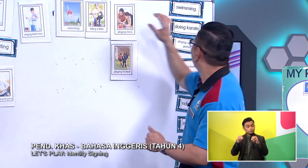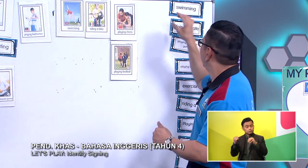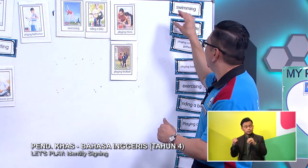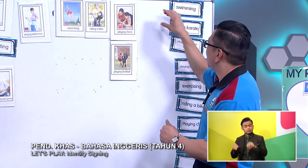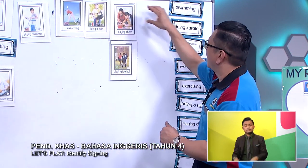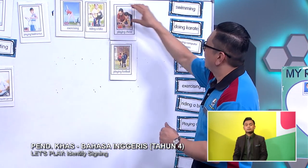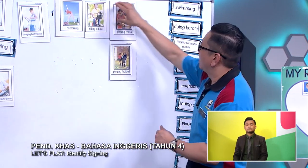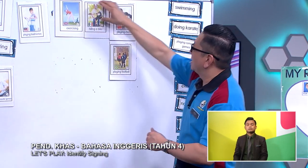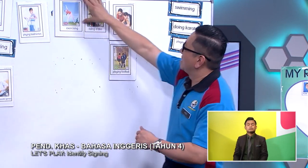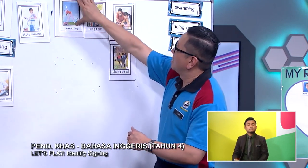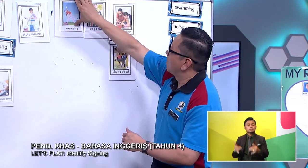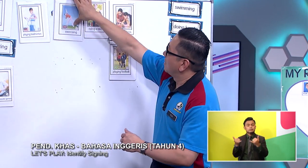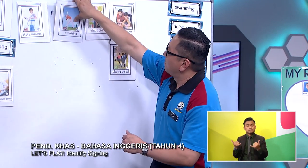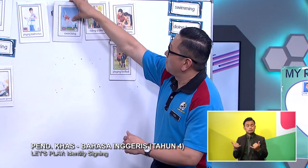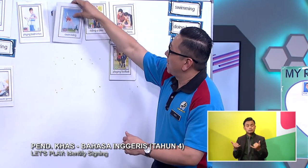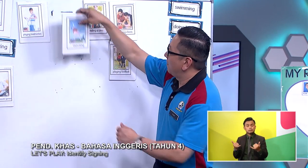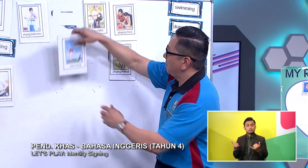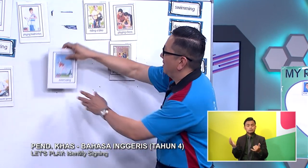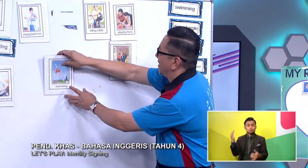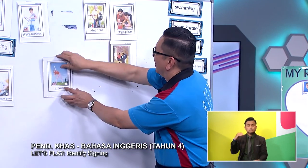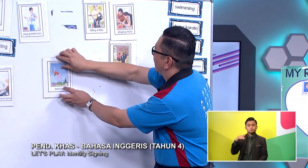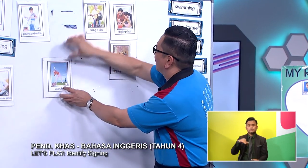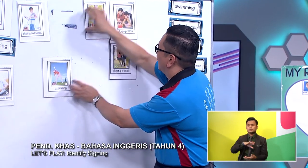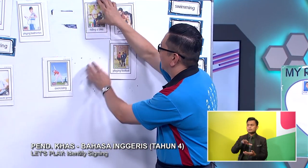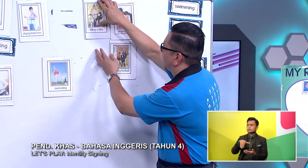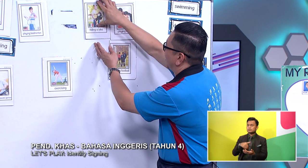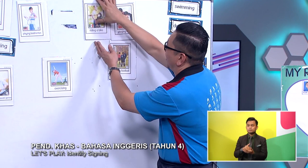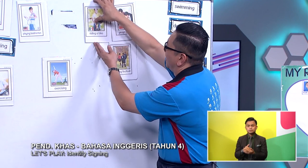go together by